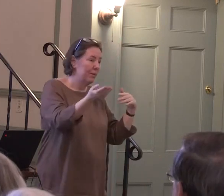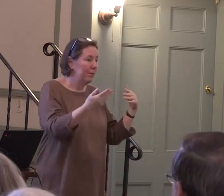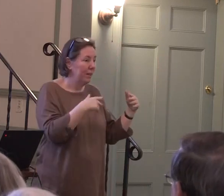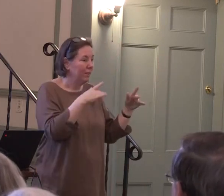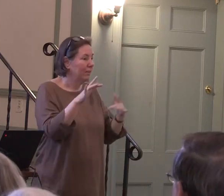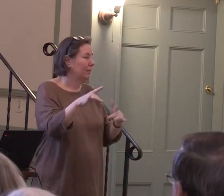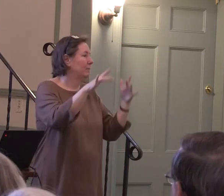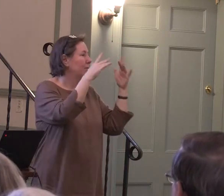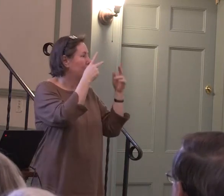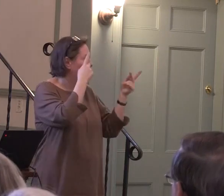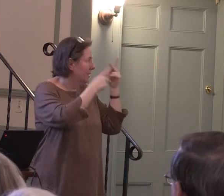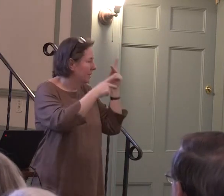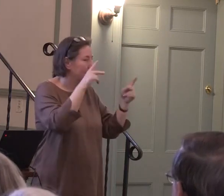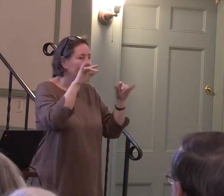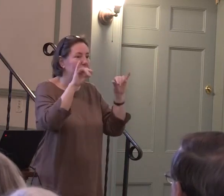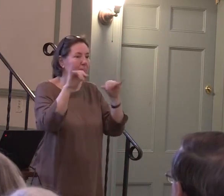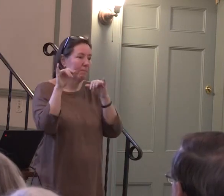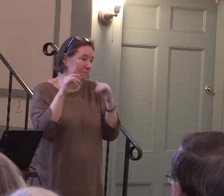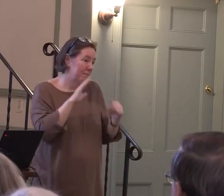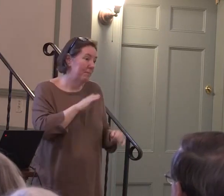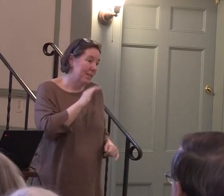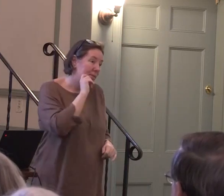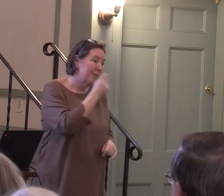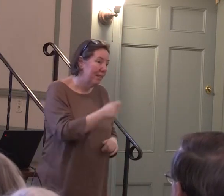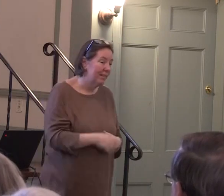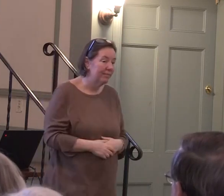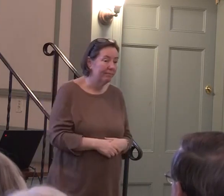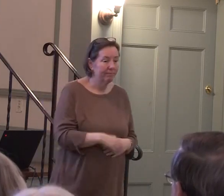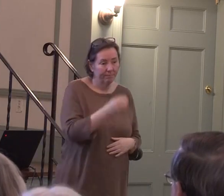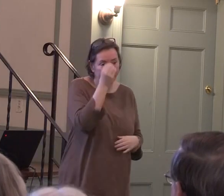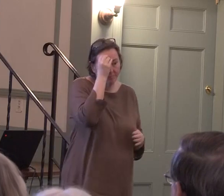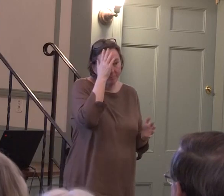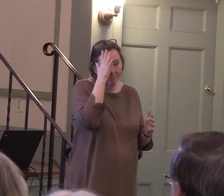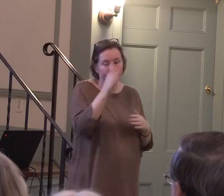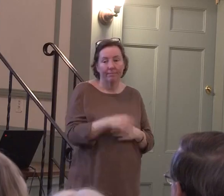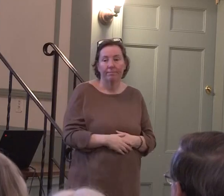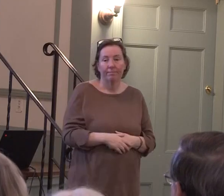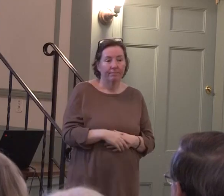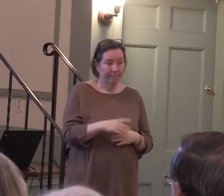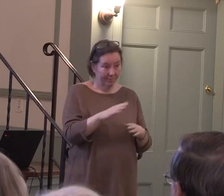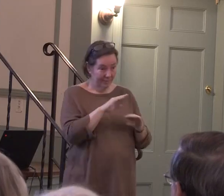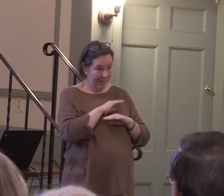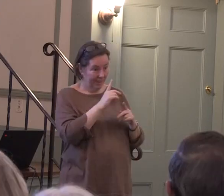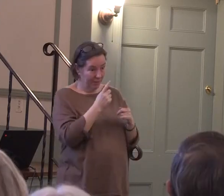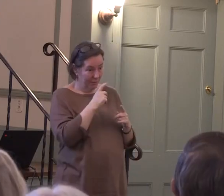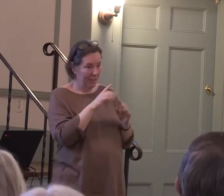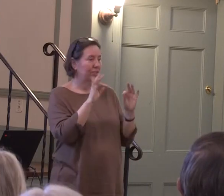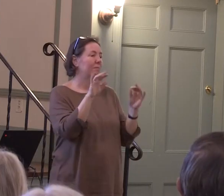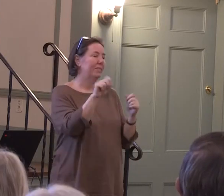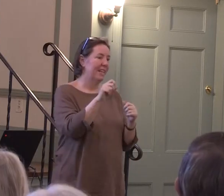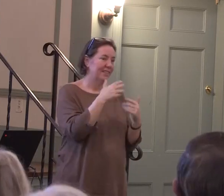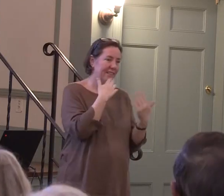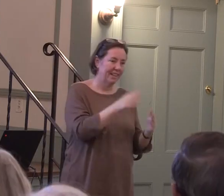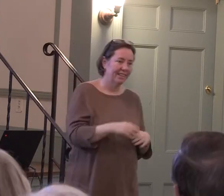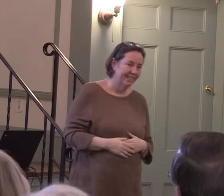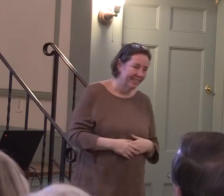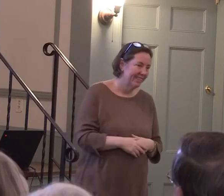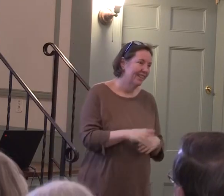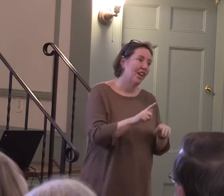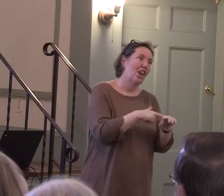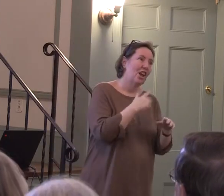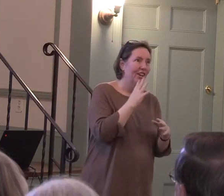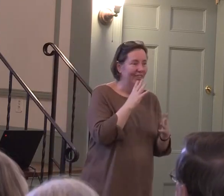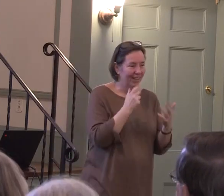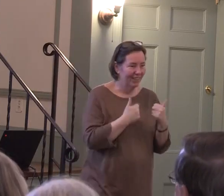two. So, keep that in mind. Answer your question? It does. I know a long-winded answer.